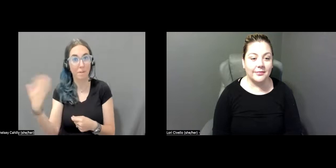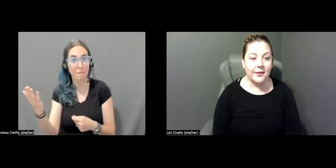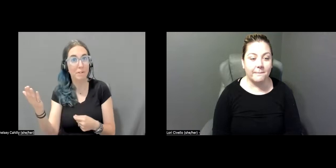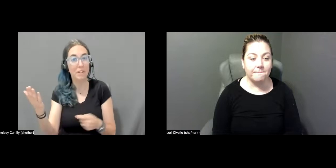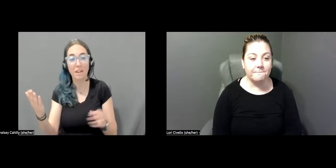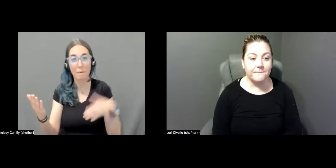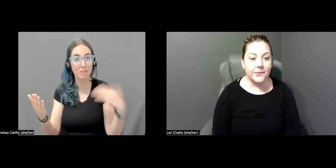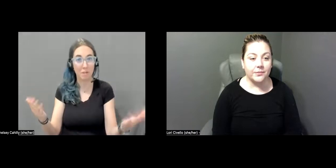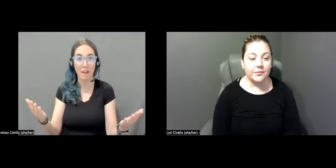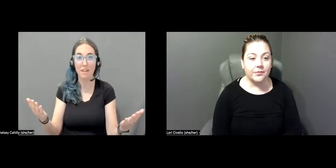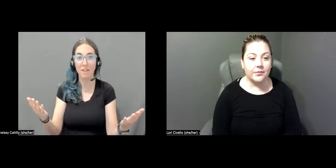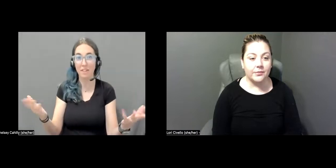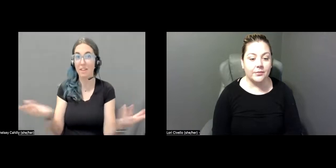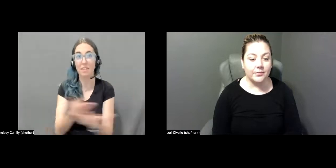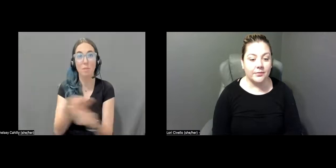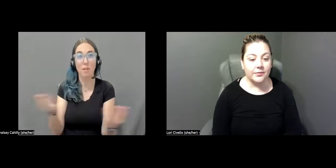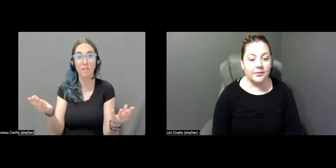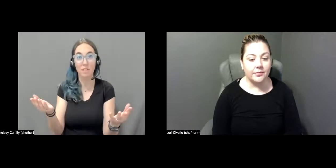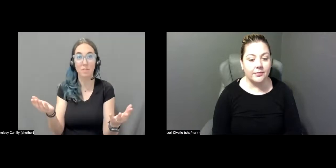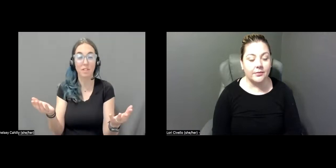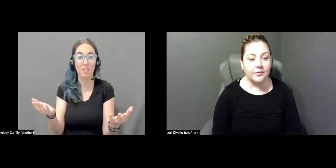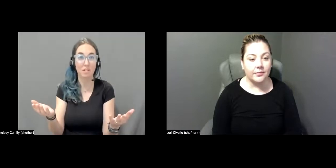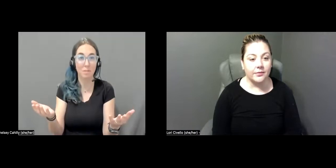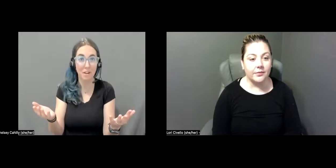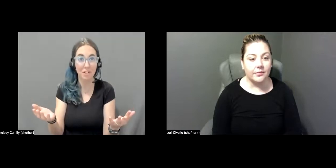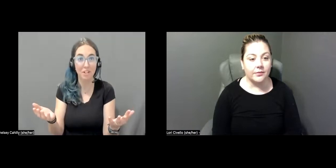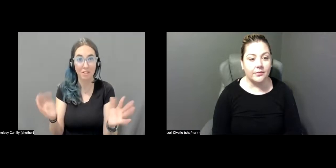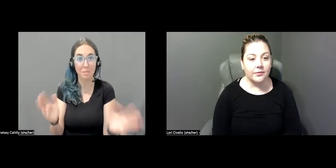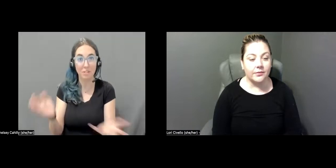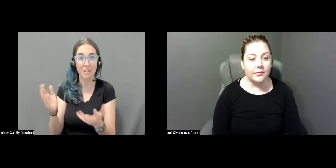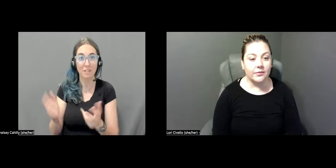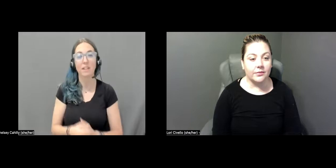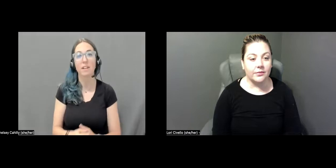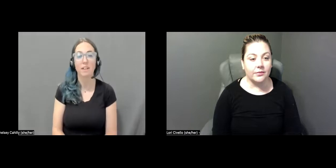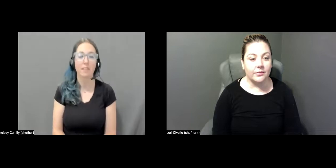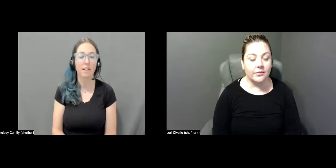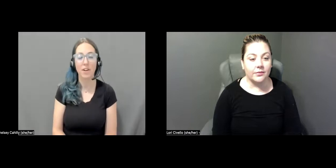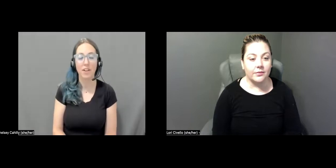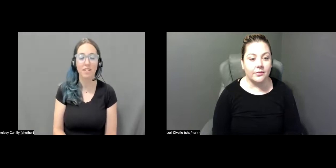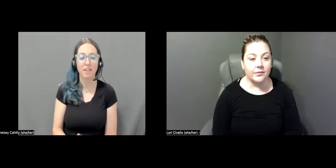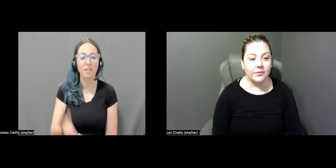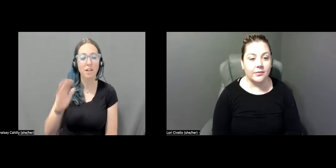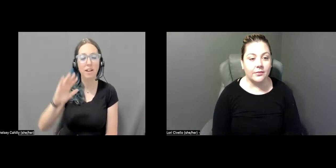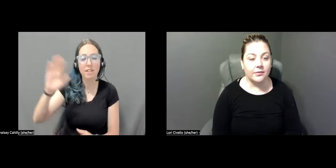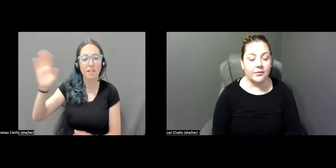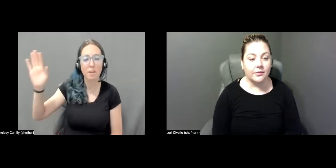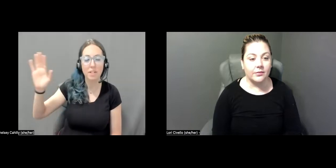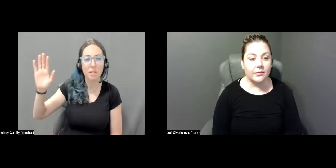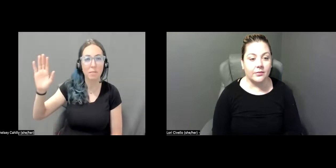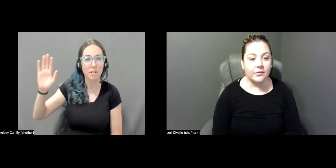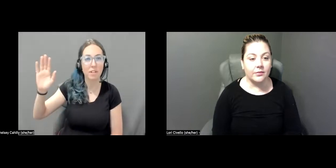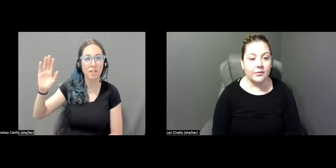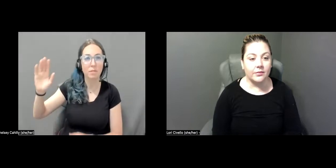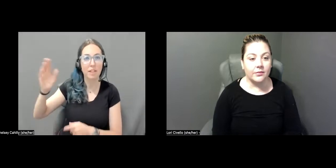there's a deaf person and a person who can hear and they need someone to assist in their communications, the person. And then I finally had to say, the guy standing up